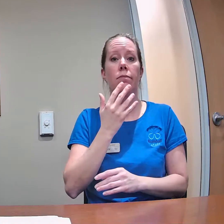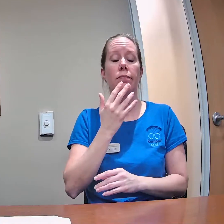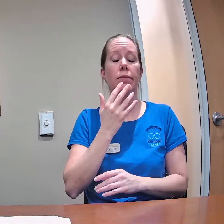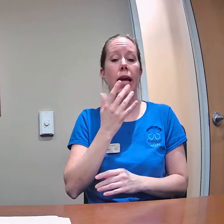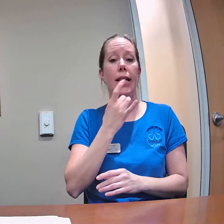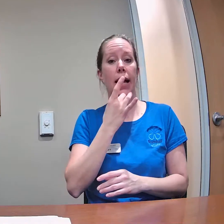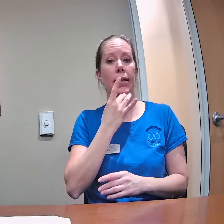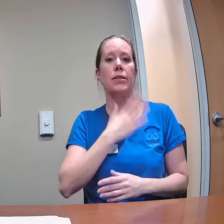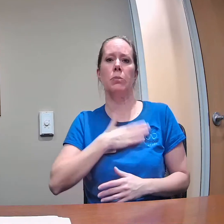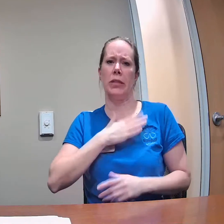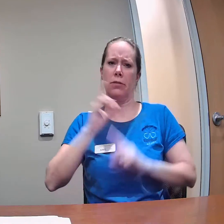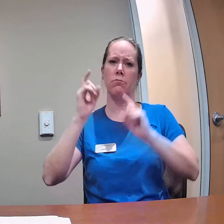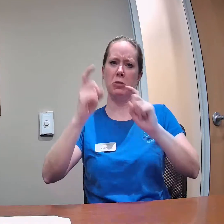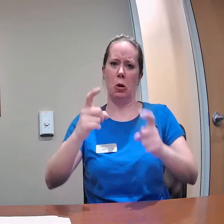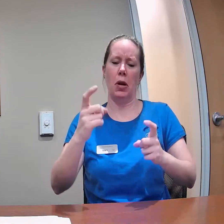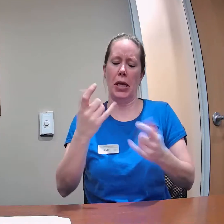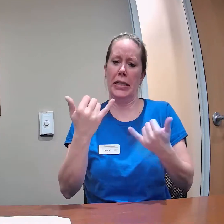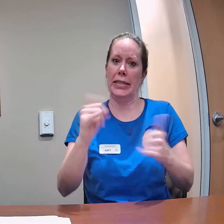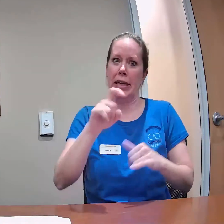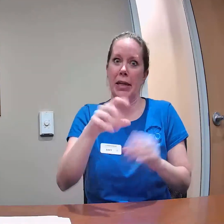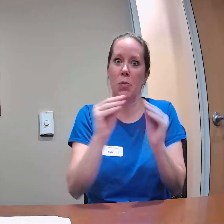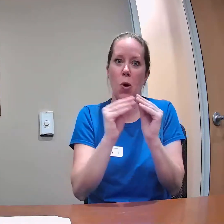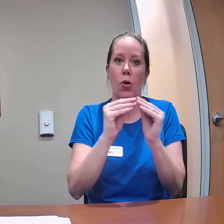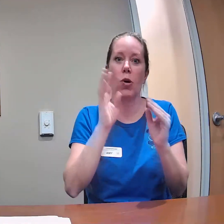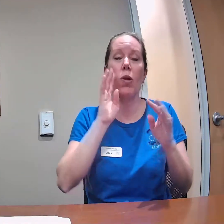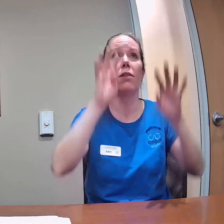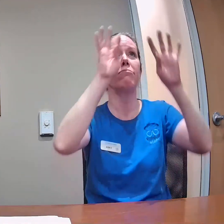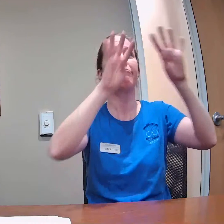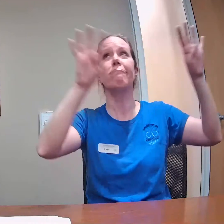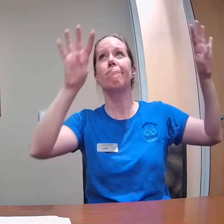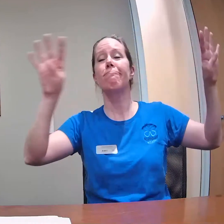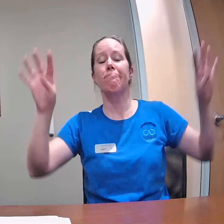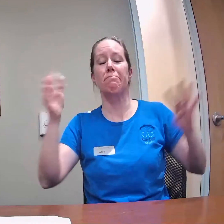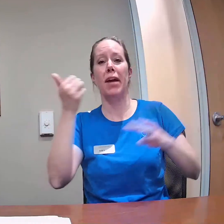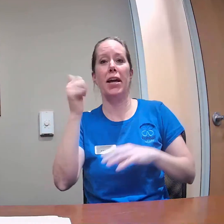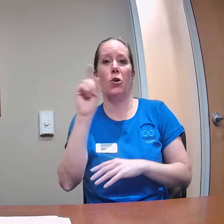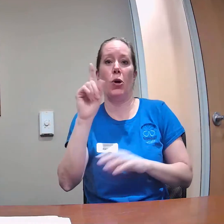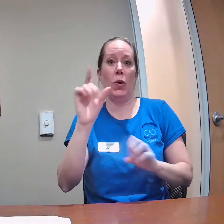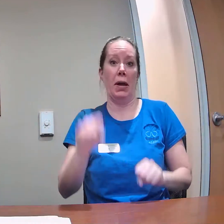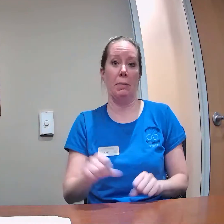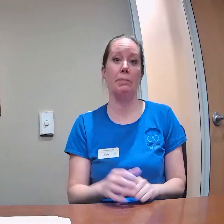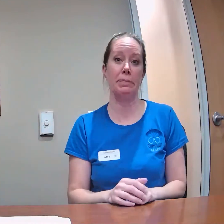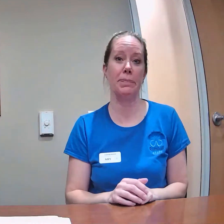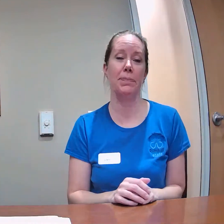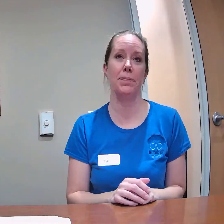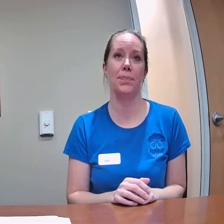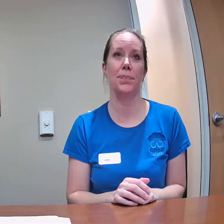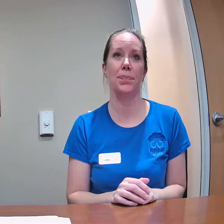or whatever, that would be great. We're just hanging them anywhere we can. So